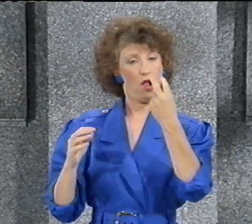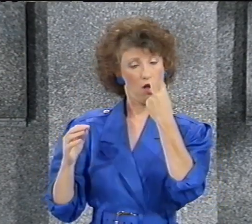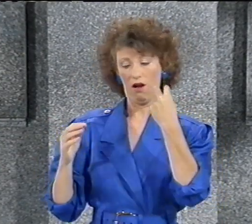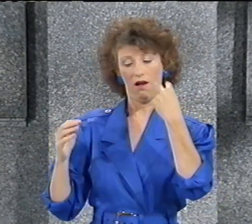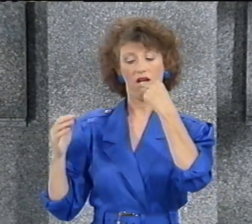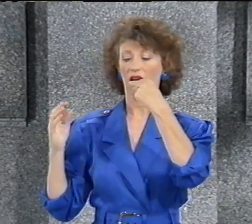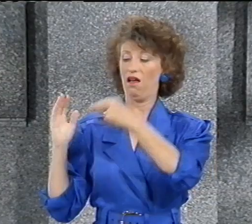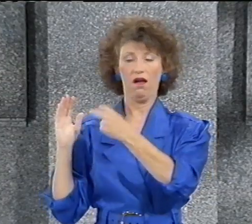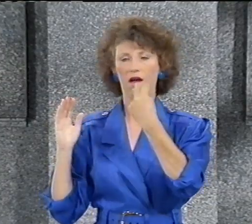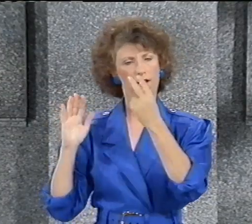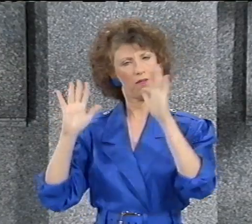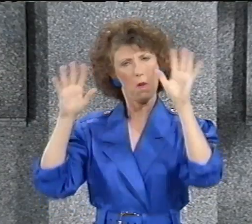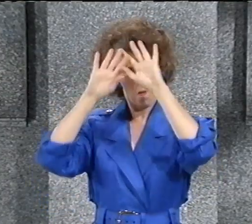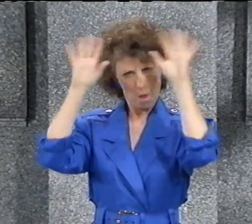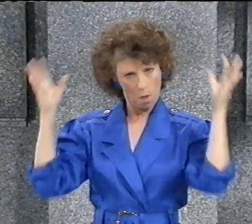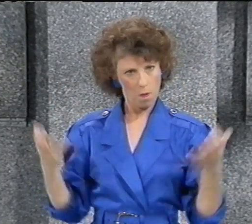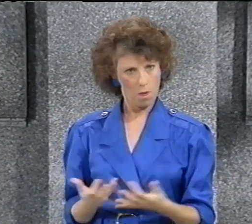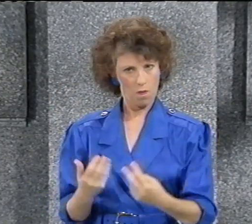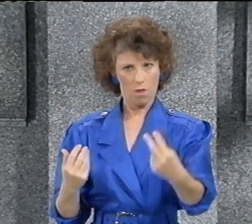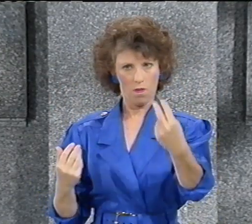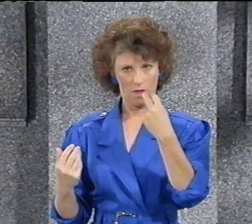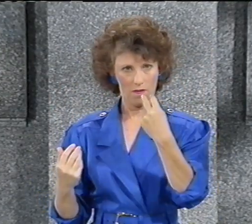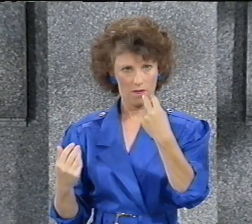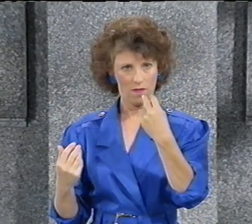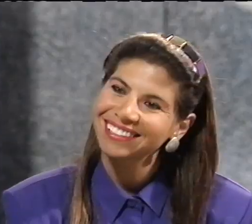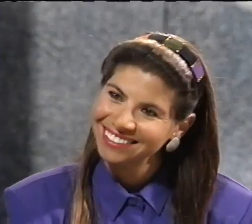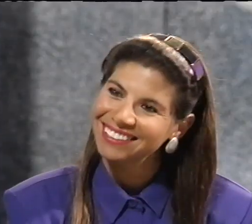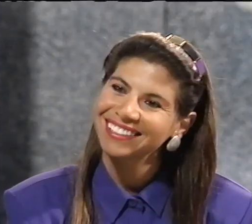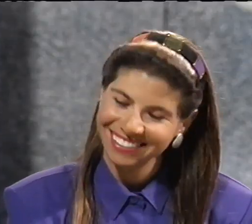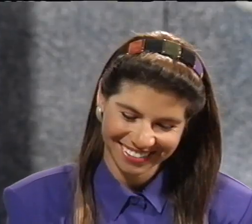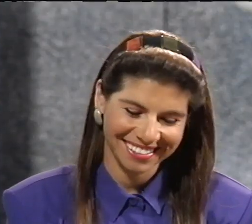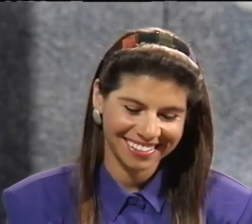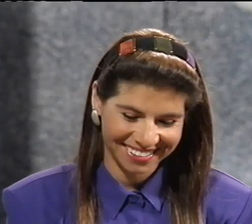fingerspelling. You're not looking at the hand or at the throat.